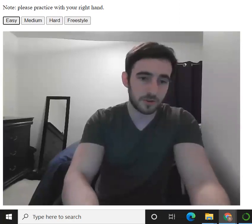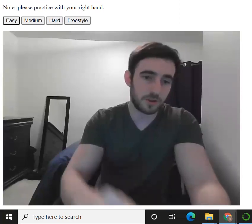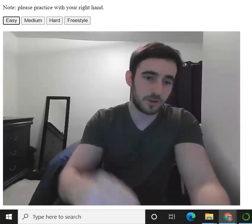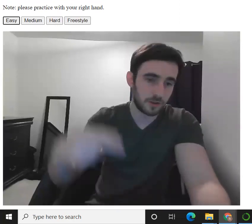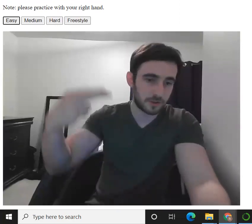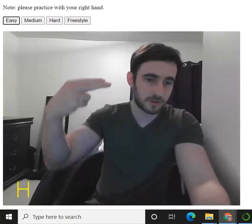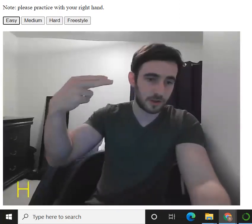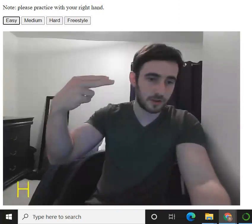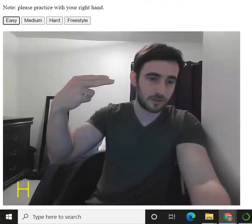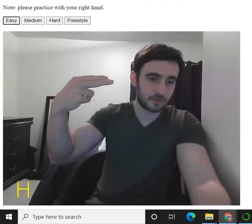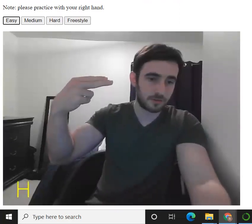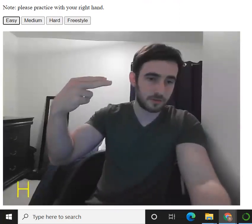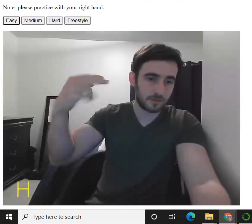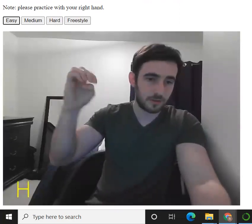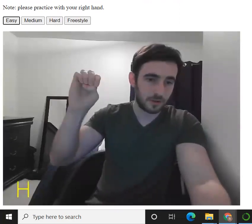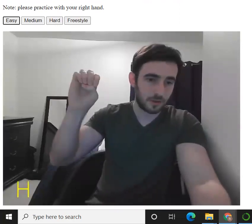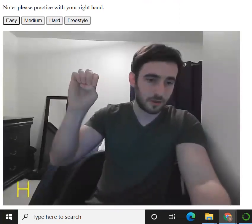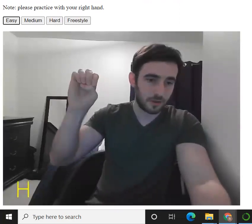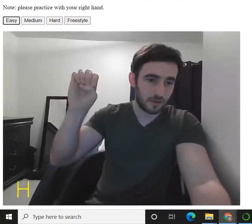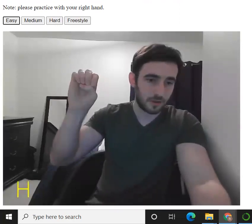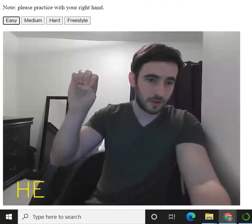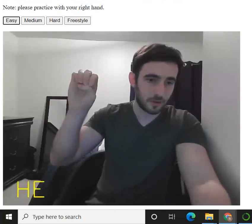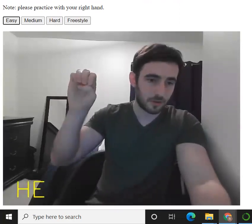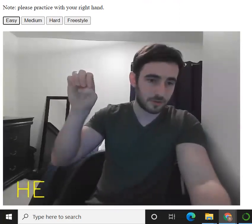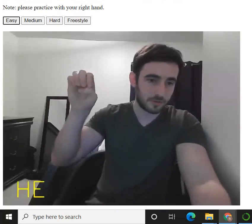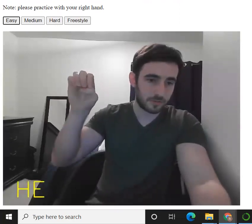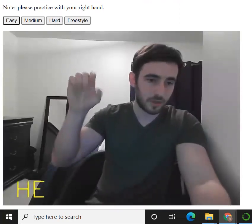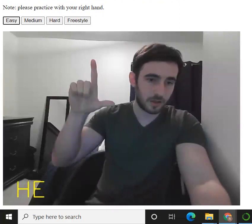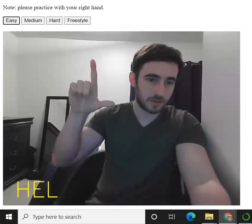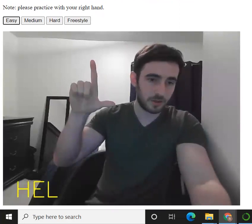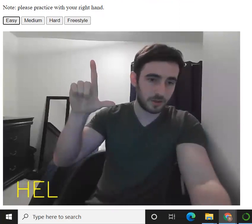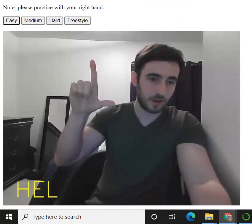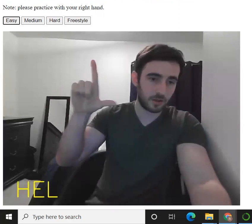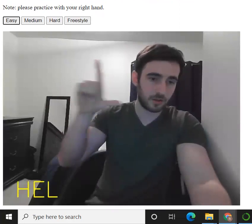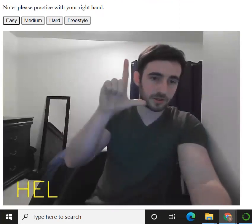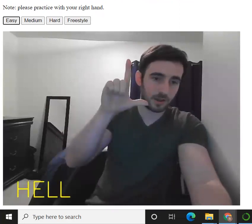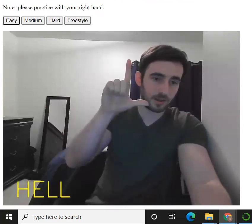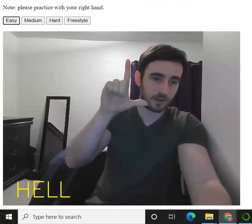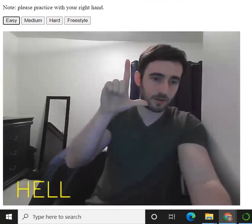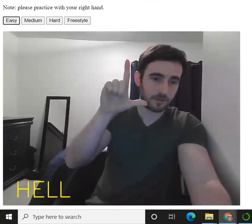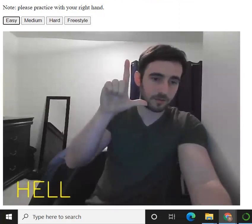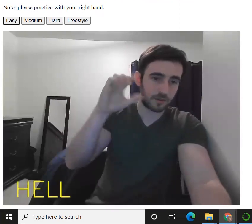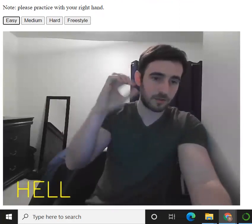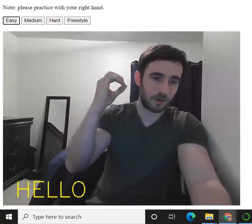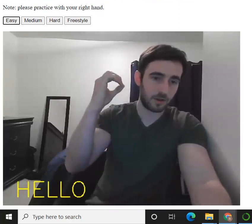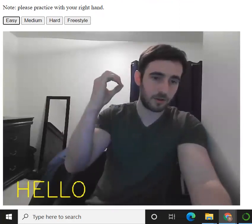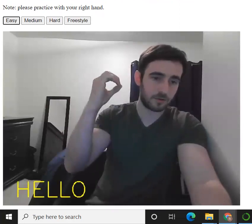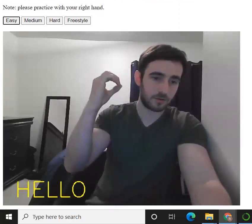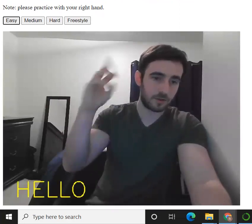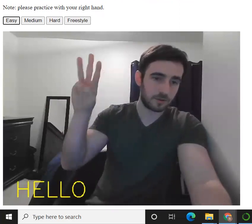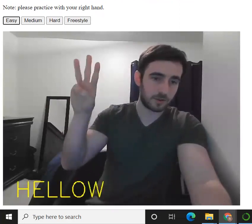want. So here you can say, you know, hello world, H-E-L, you slide the L over,